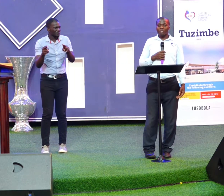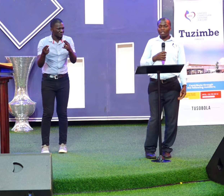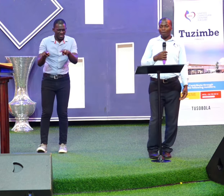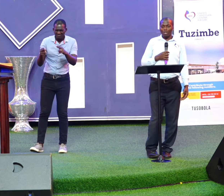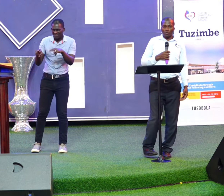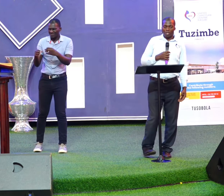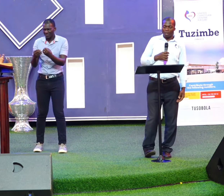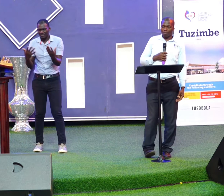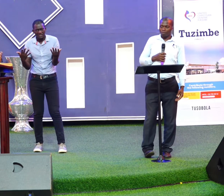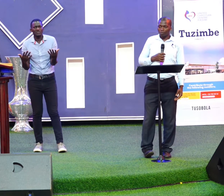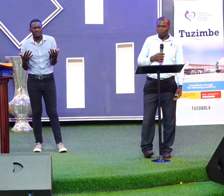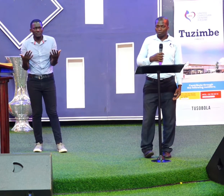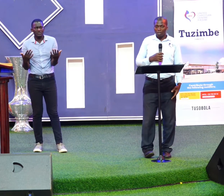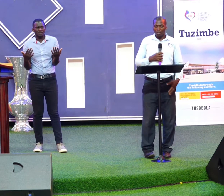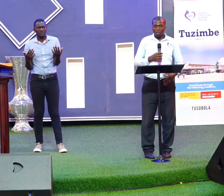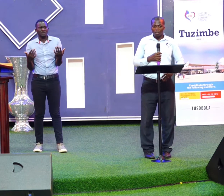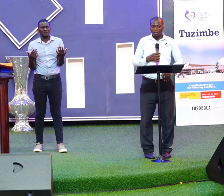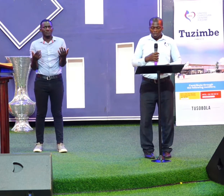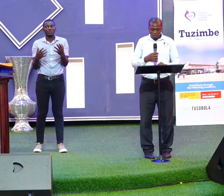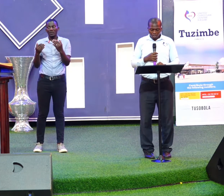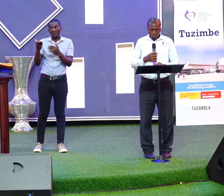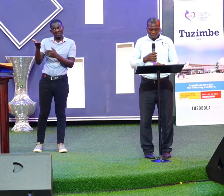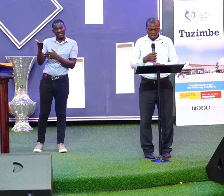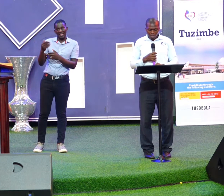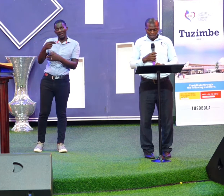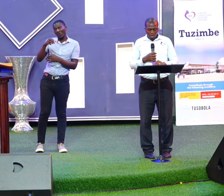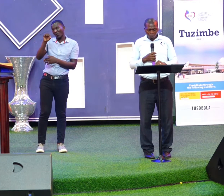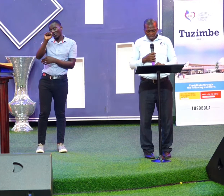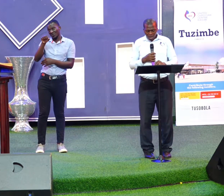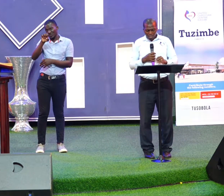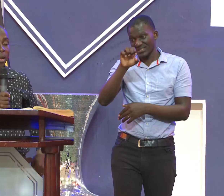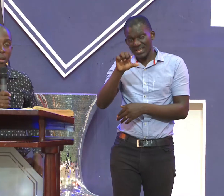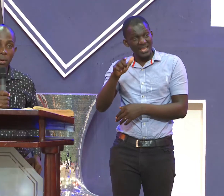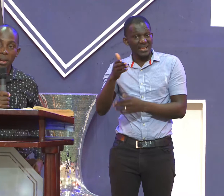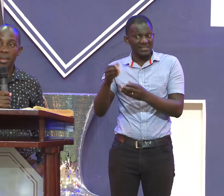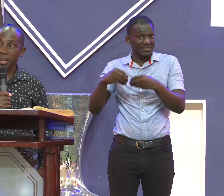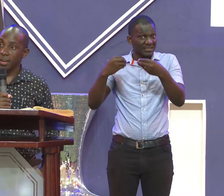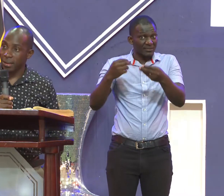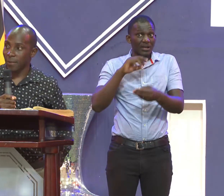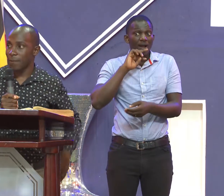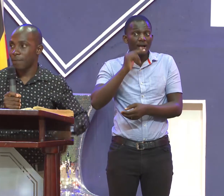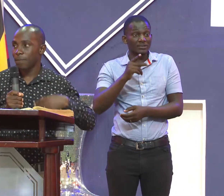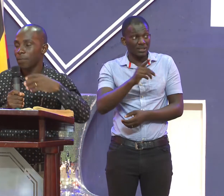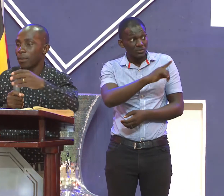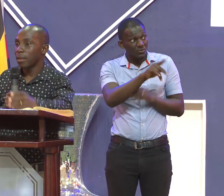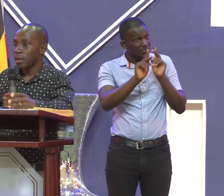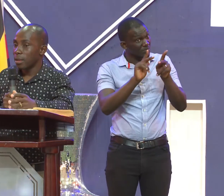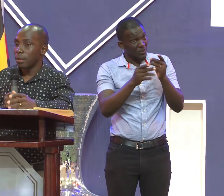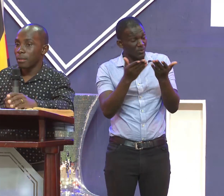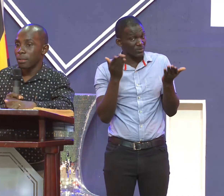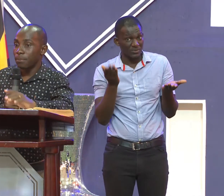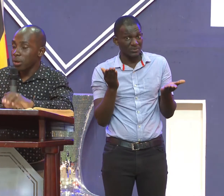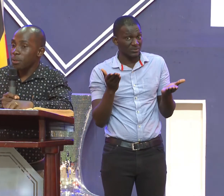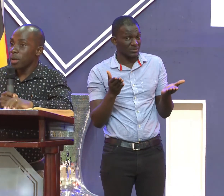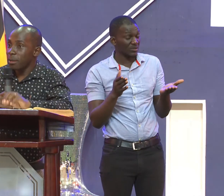many things had happened to kati them. Kati Kosea alinga abawecho okuddamu. So it was like Kosea was mwategedde. People do